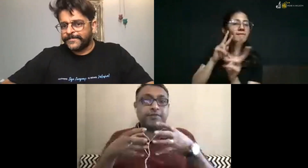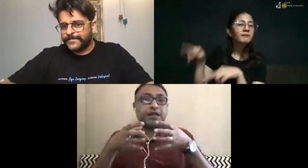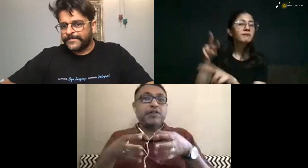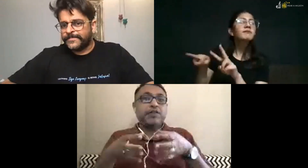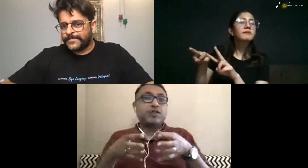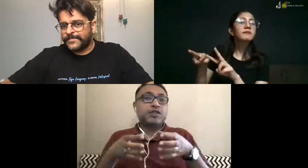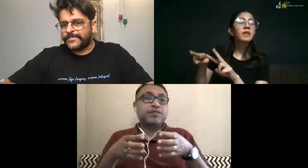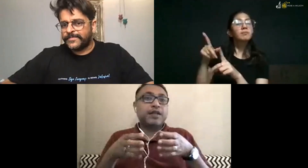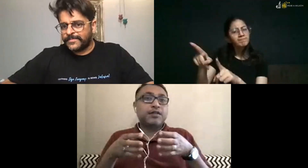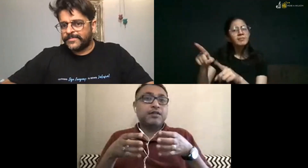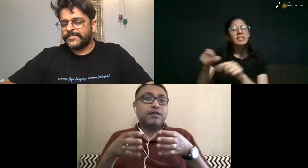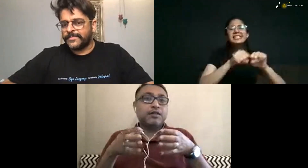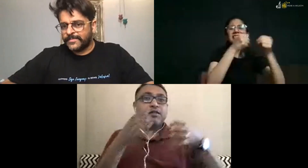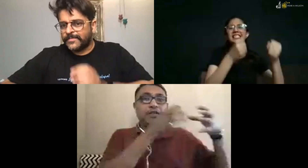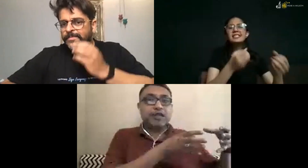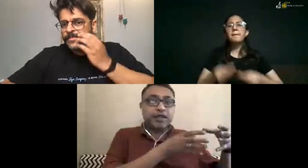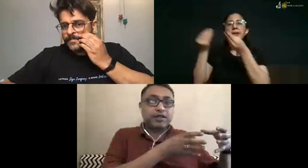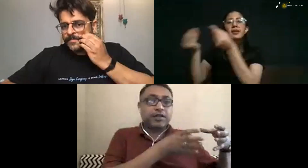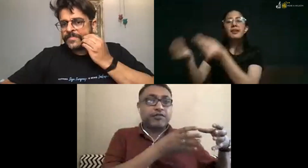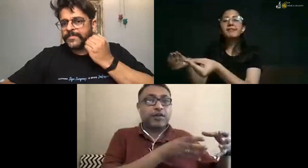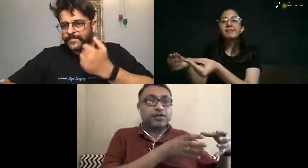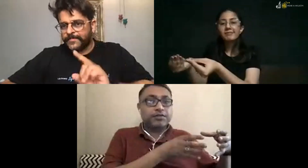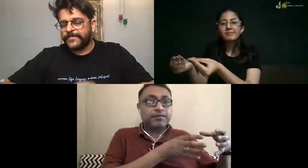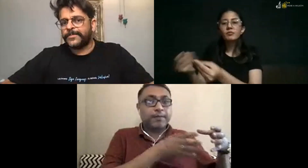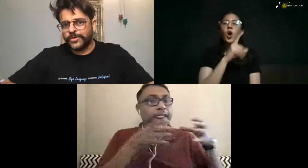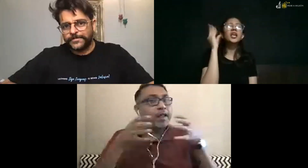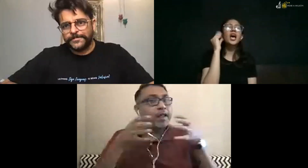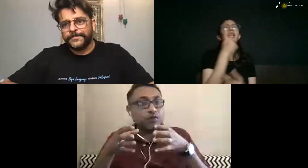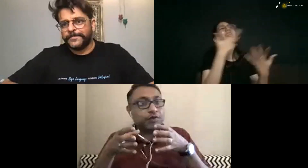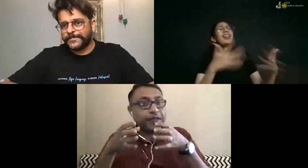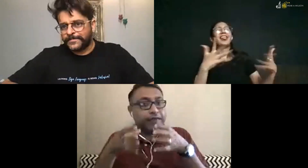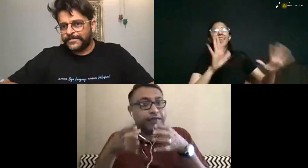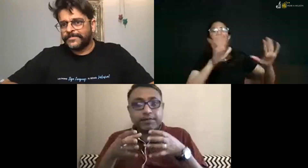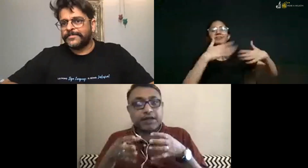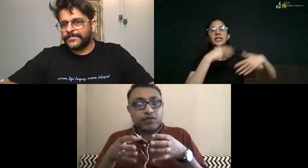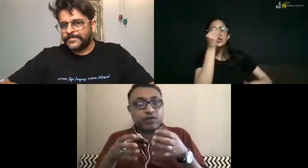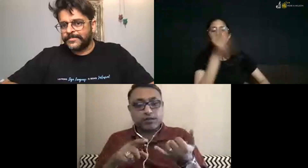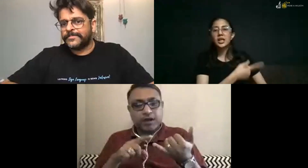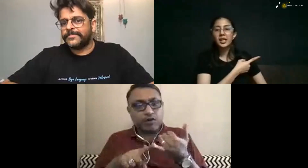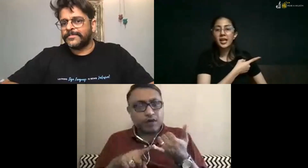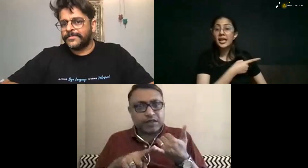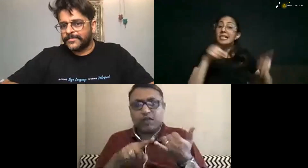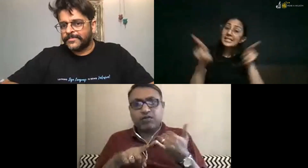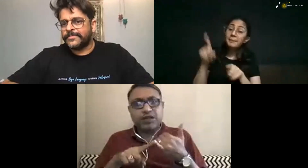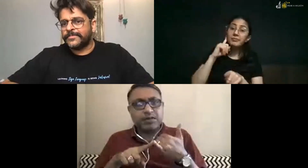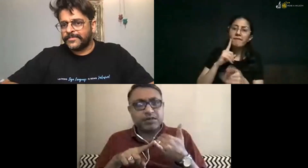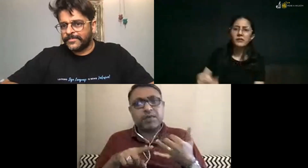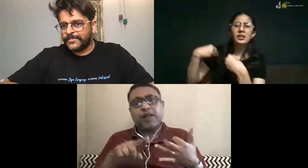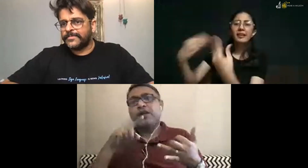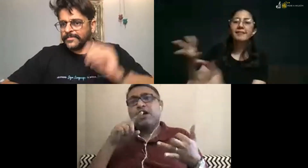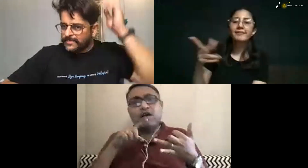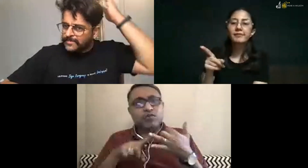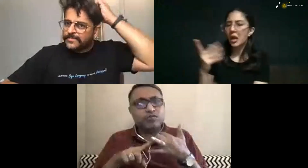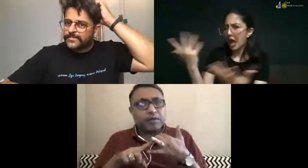give them that ecosystem that the hearing guys take for granted. So if we give them that ecosystem, how to create a business